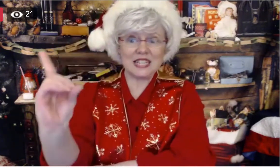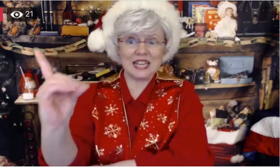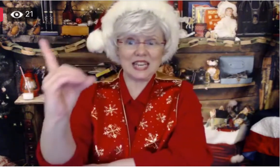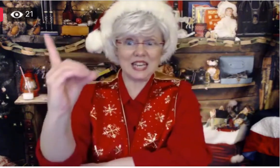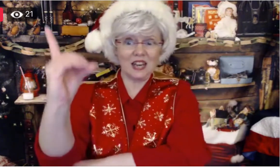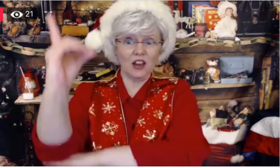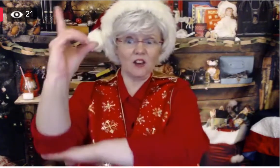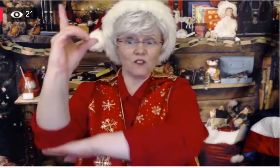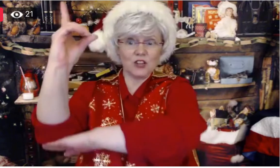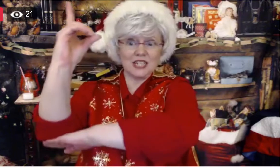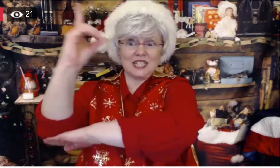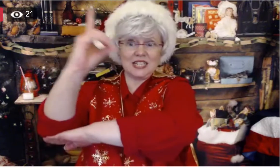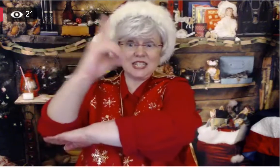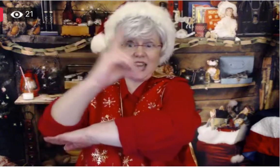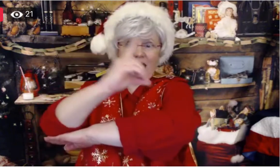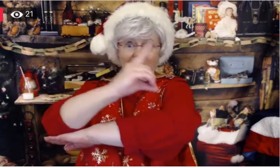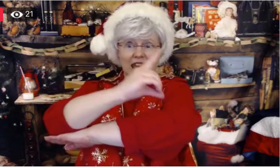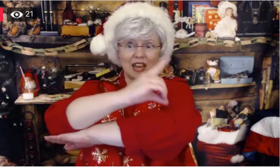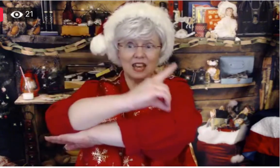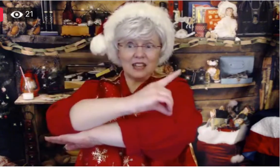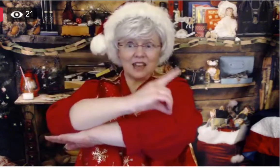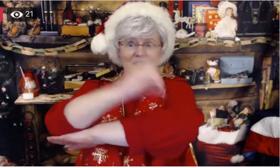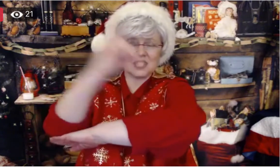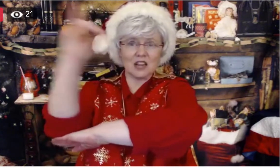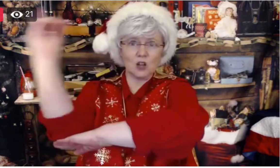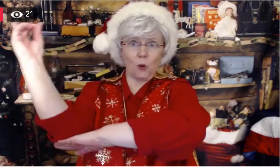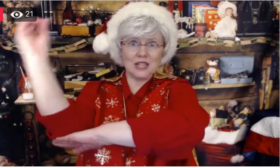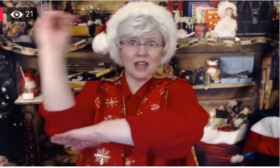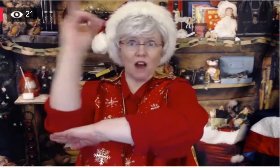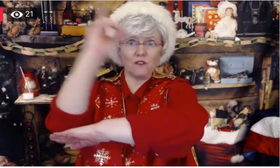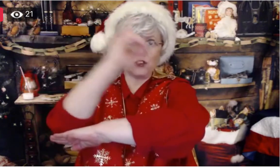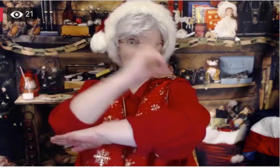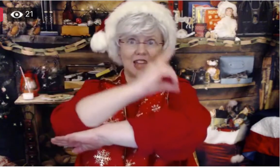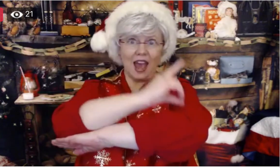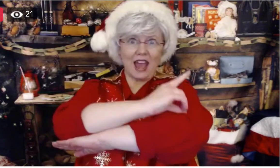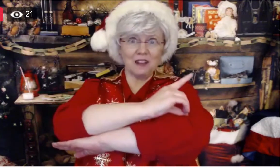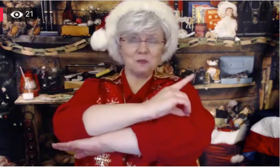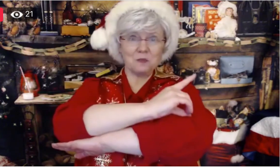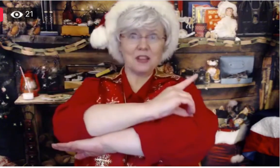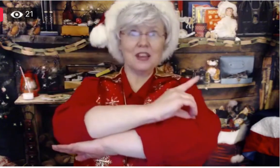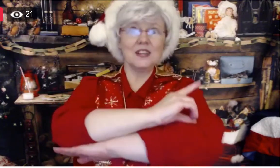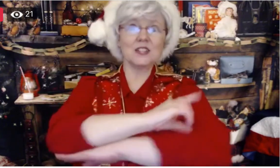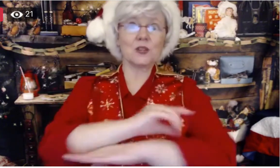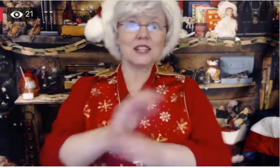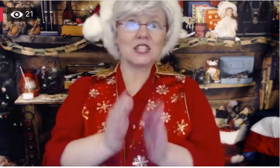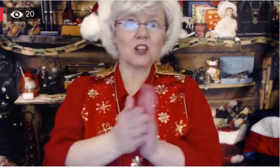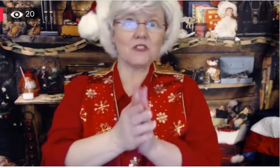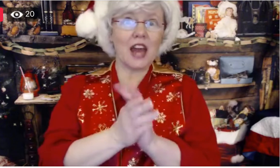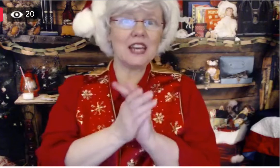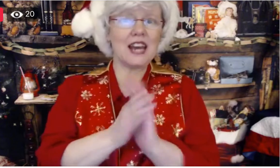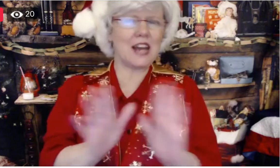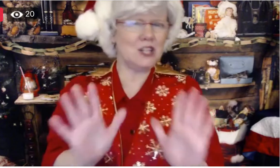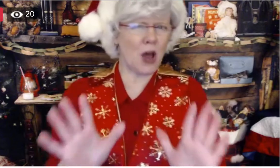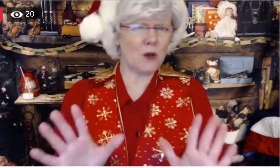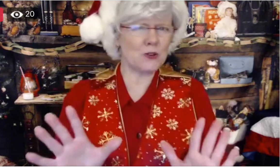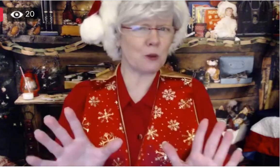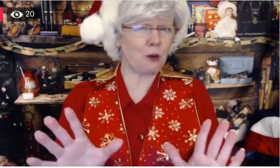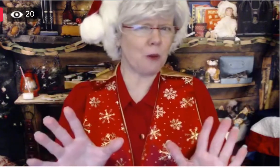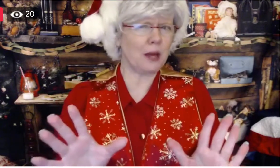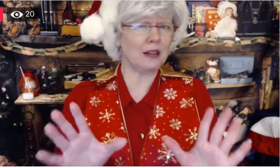D for day. Like the sun going down for the day. So let's start that again. I know those are probably a